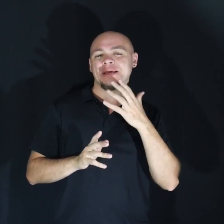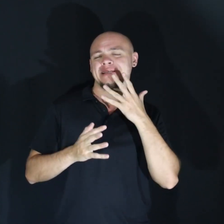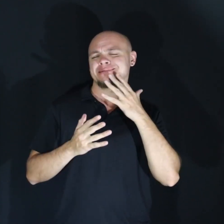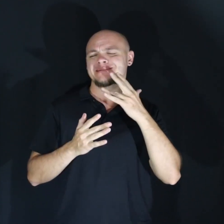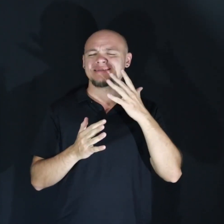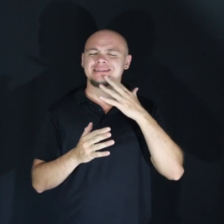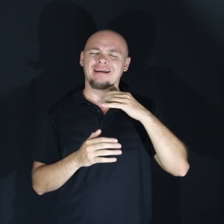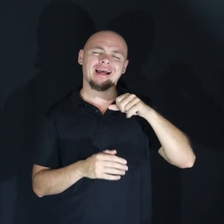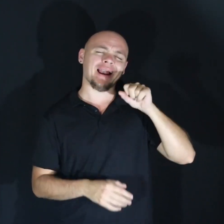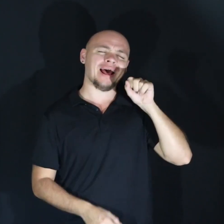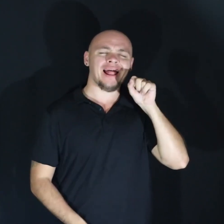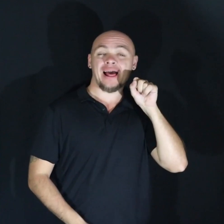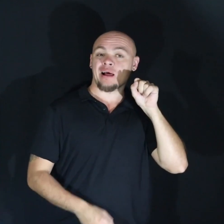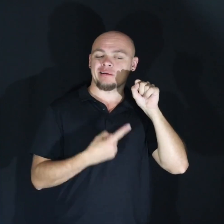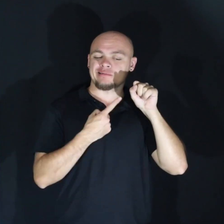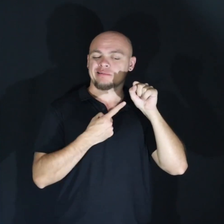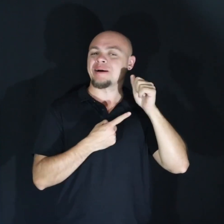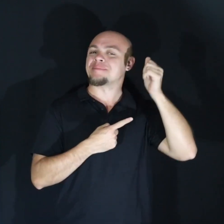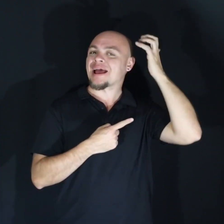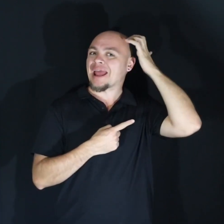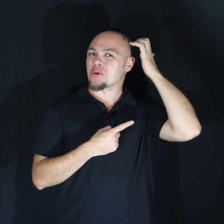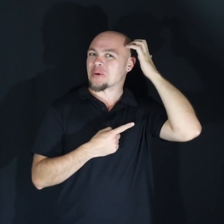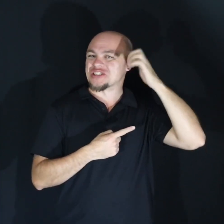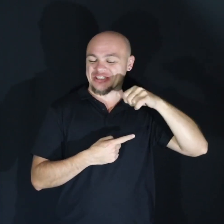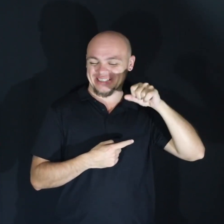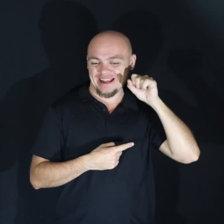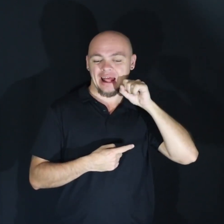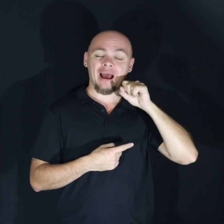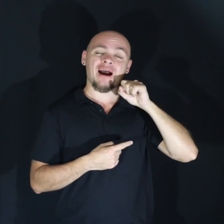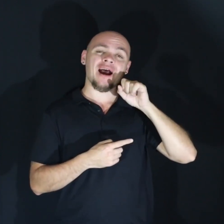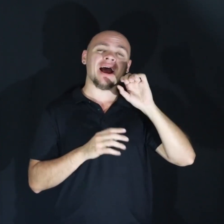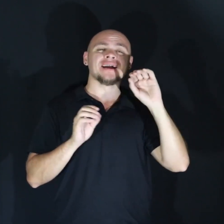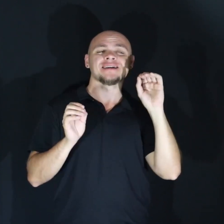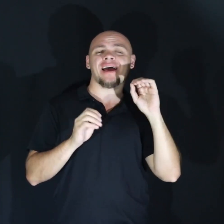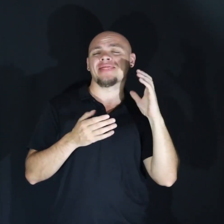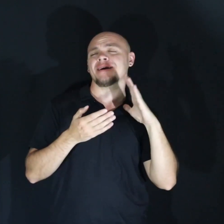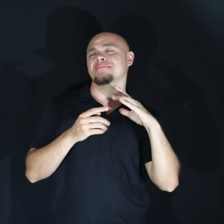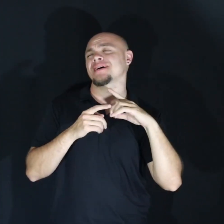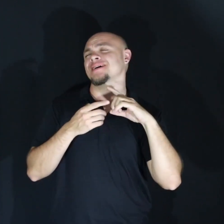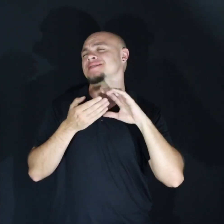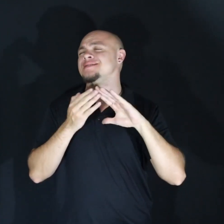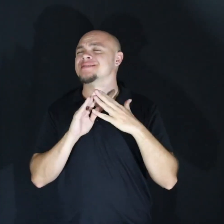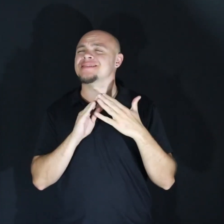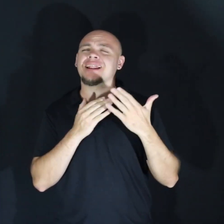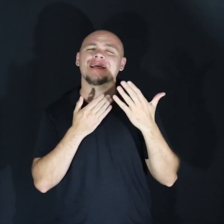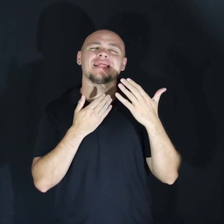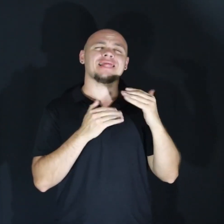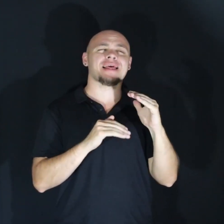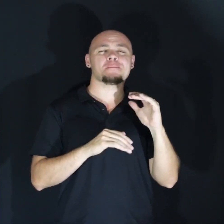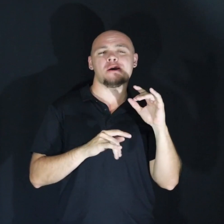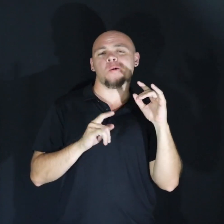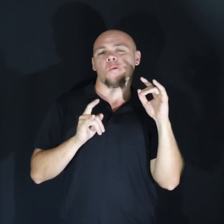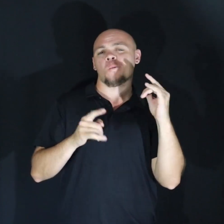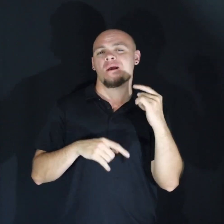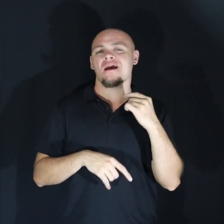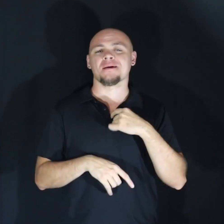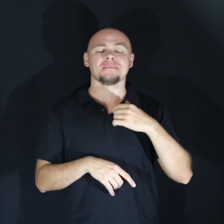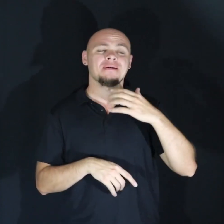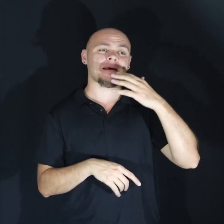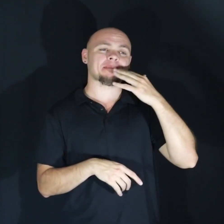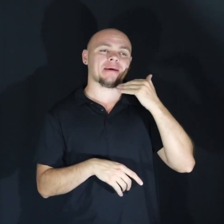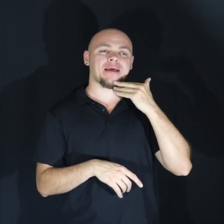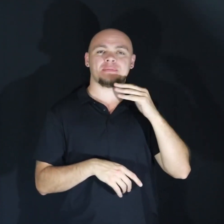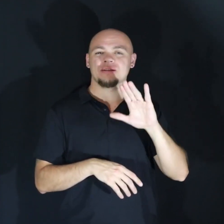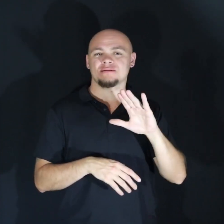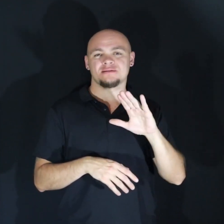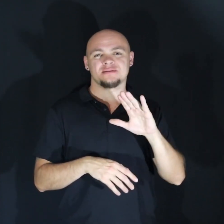into my hairbrush, of course, songs like Nutbush City Limits and Rock Me Baby. Now, I was probably too young